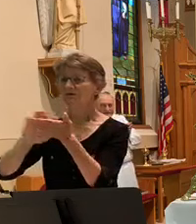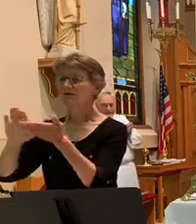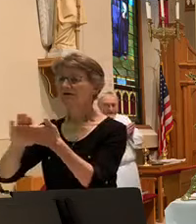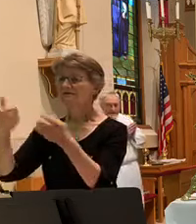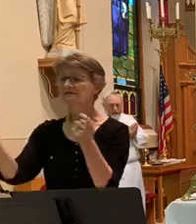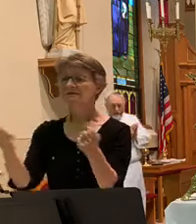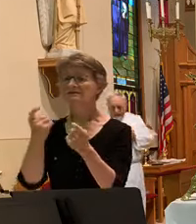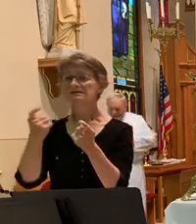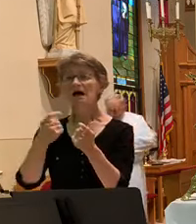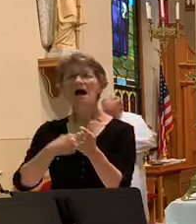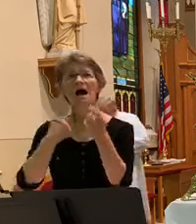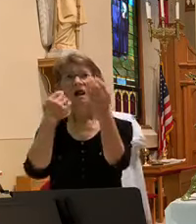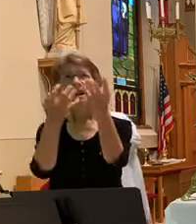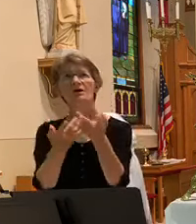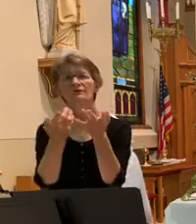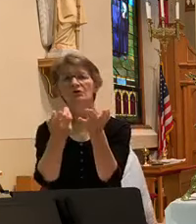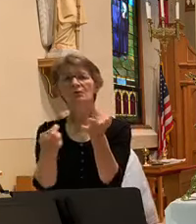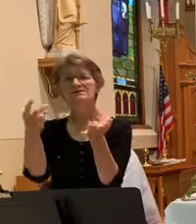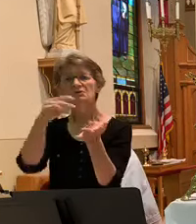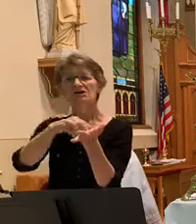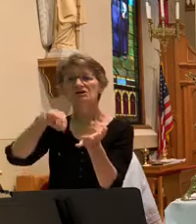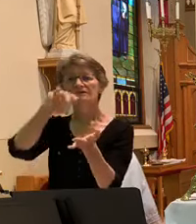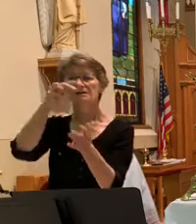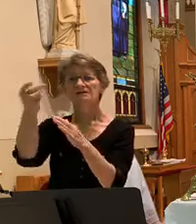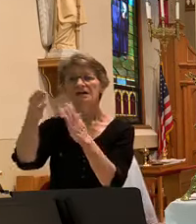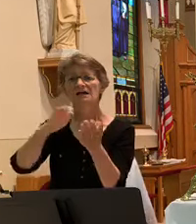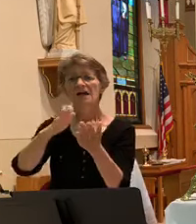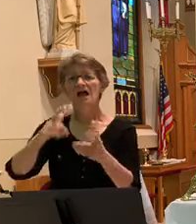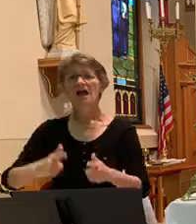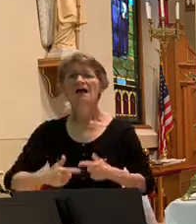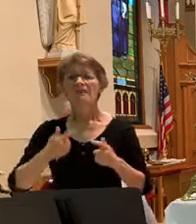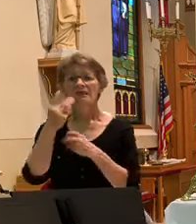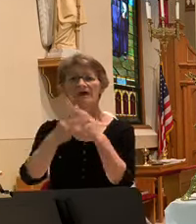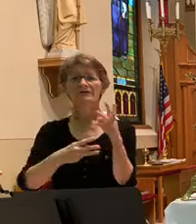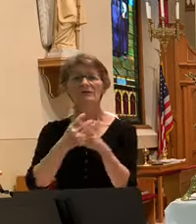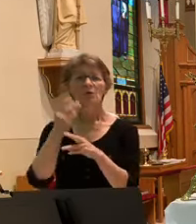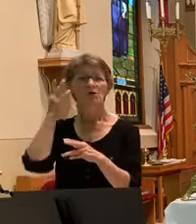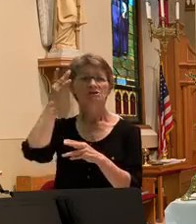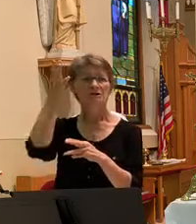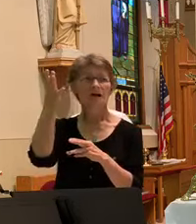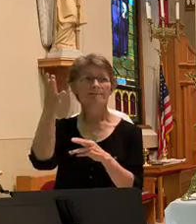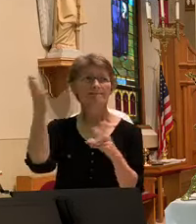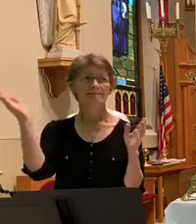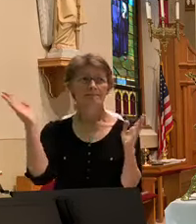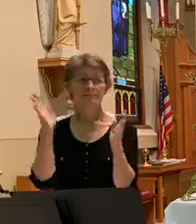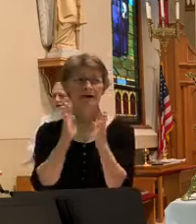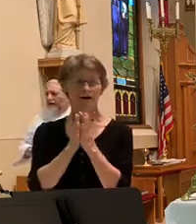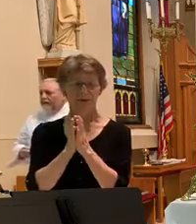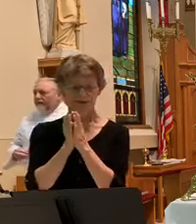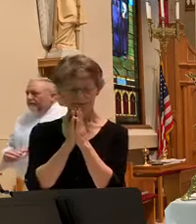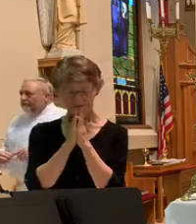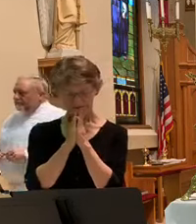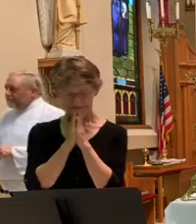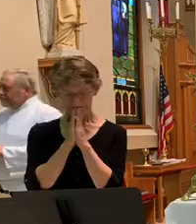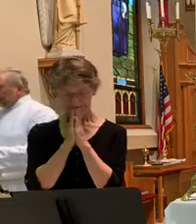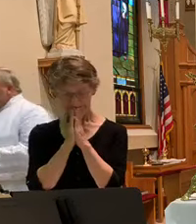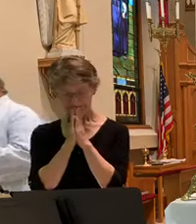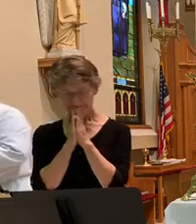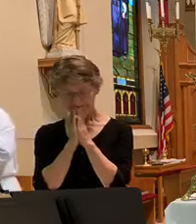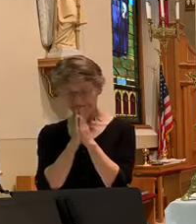of sins, and I look forward to the resurrection of the dead and the life of the world to come. Amen.